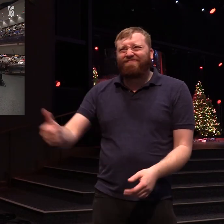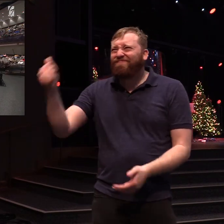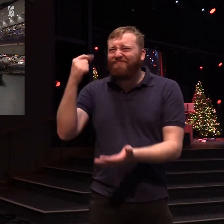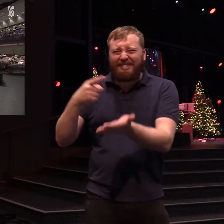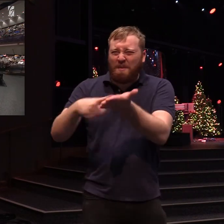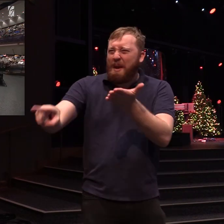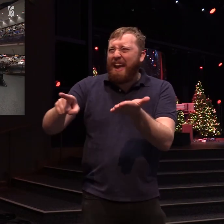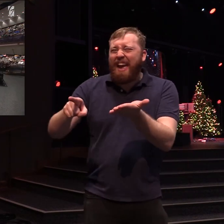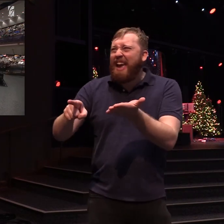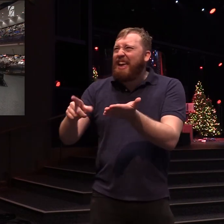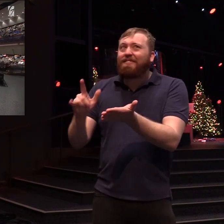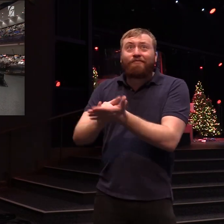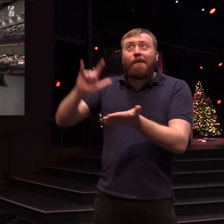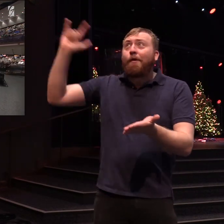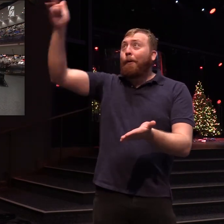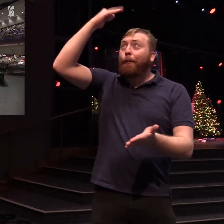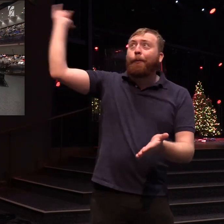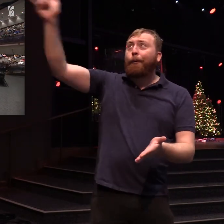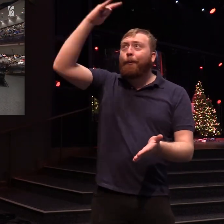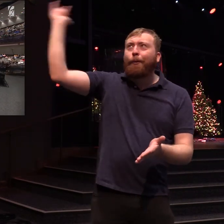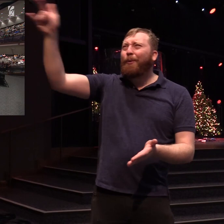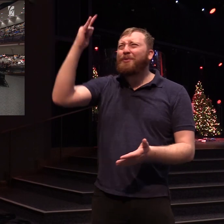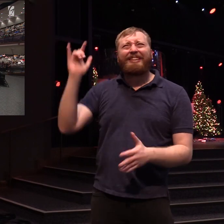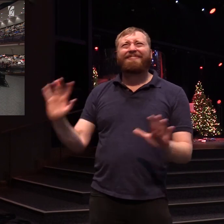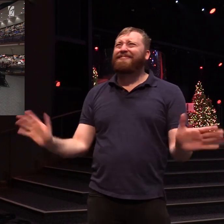Pay money to fly in circles? No, thank you.